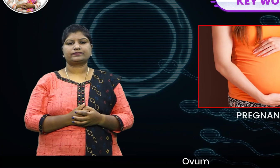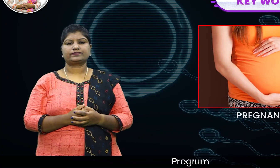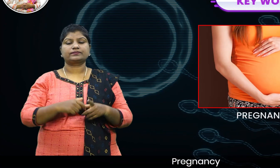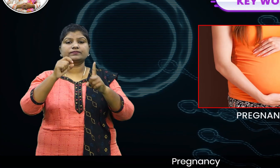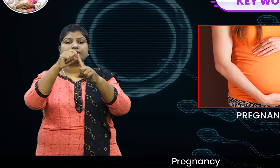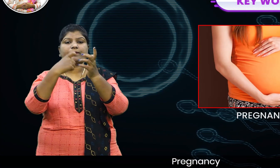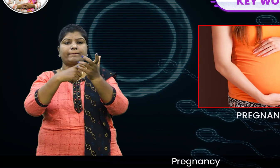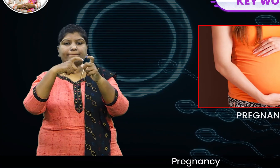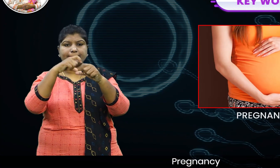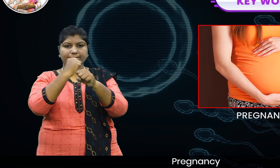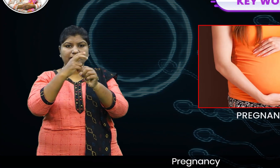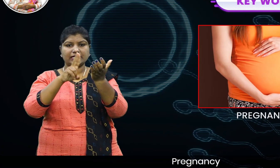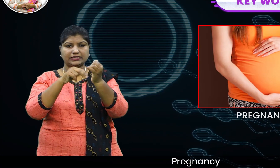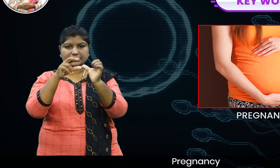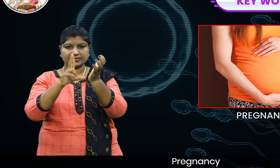pregnancy,